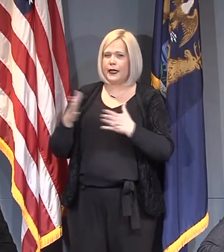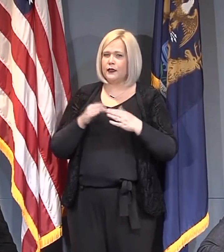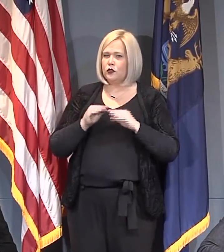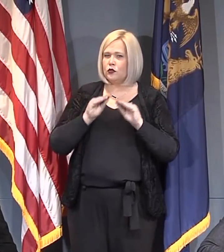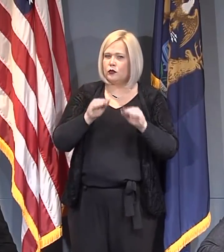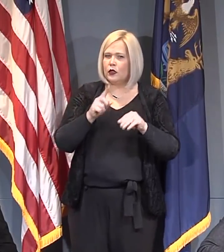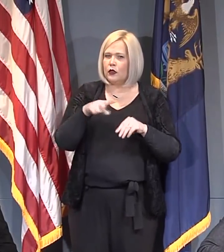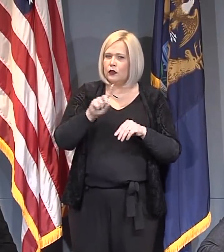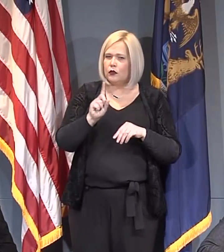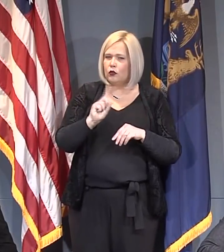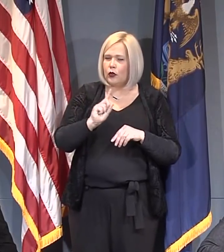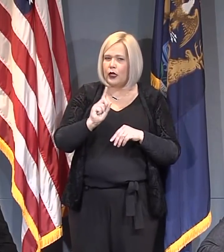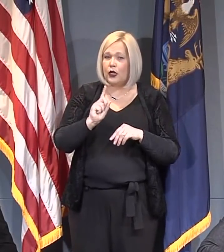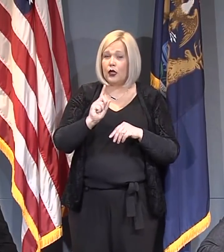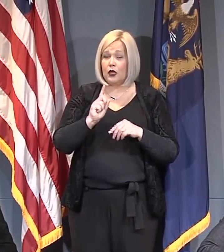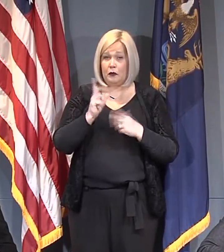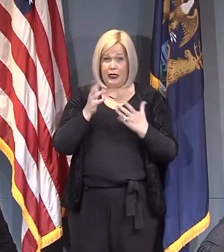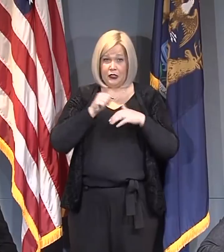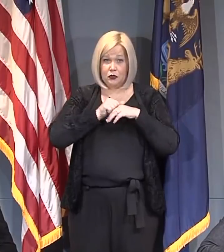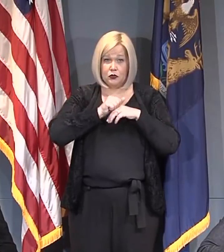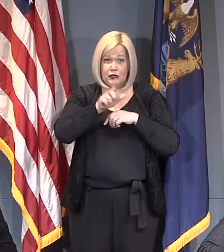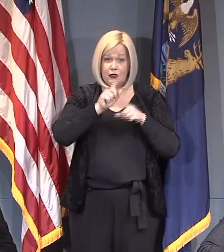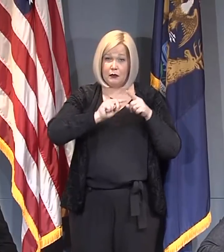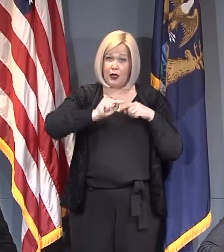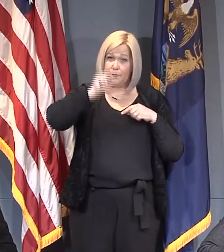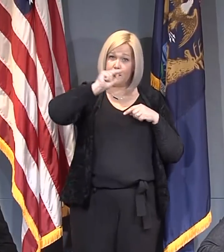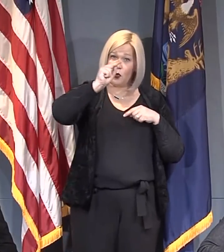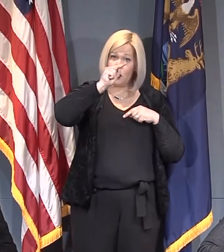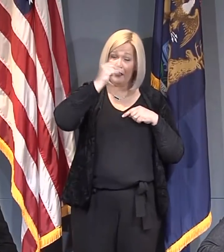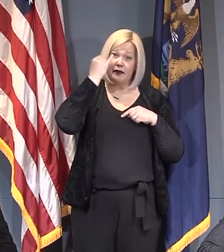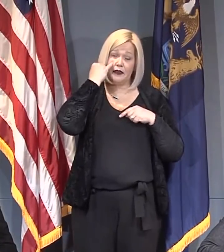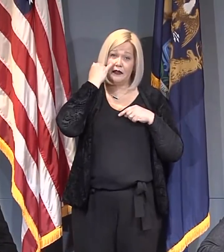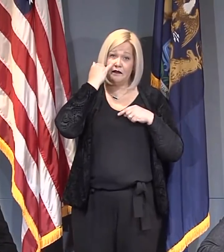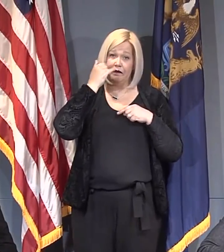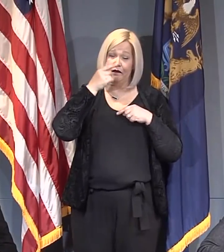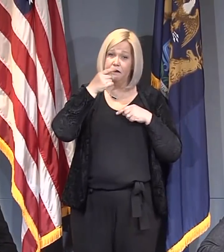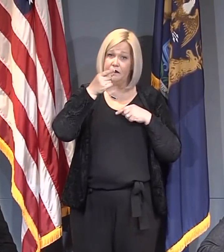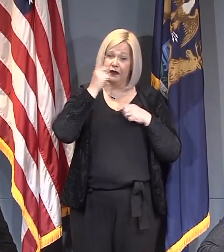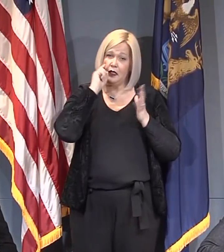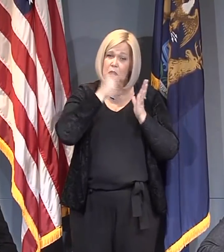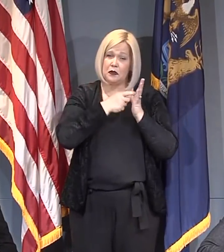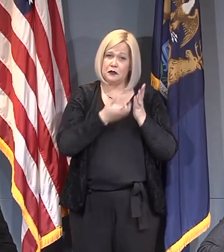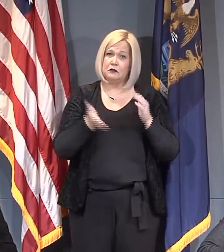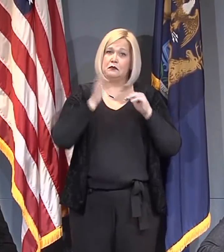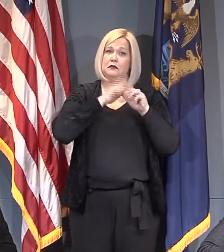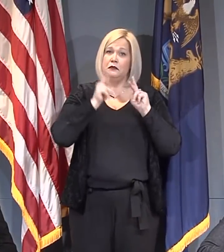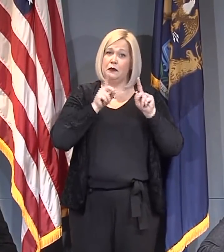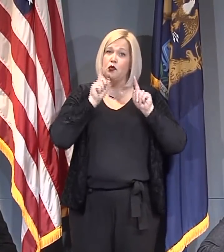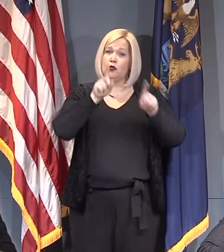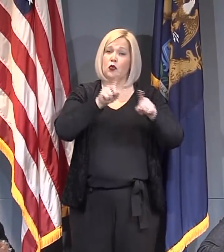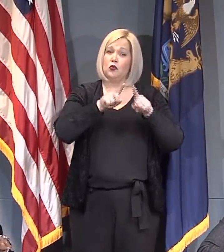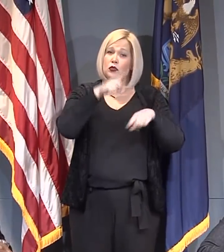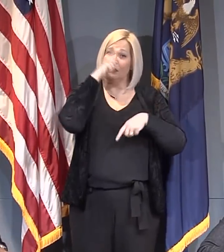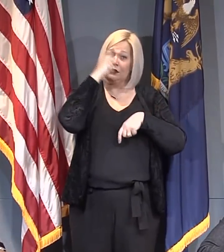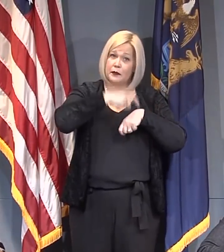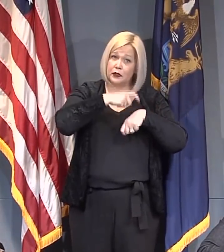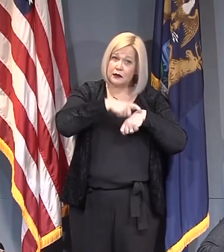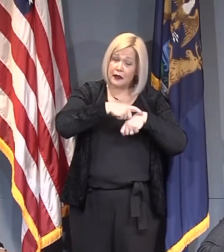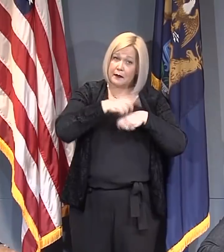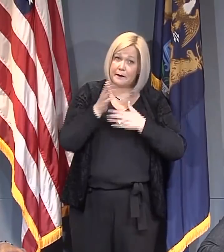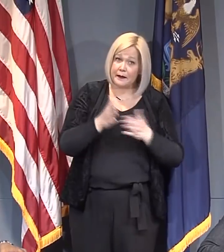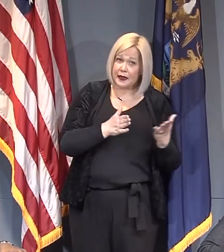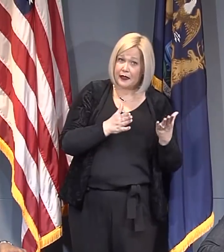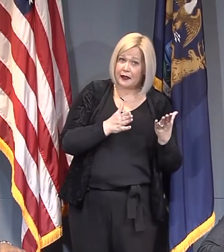potentially sending some up north in case of increased number of people going there in the summer? Yeah, so